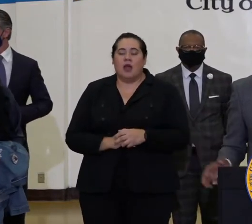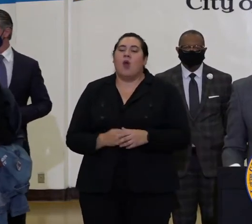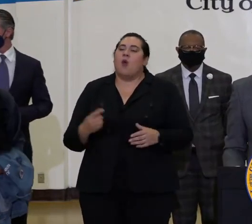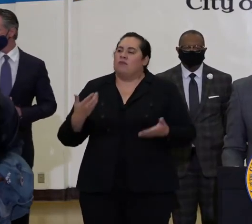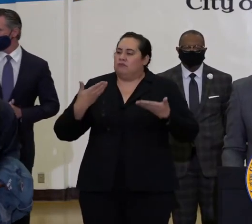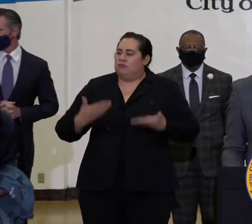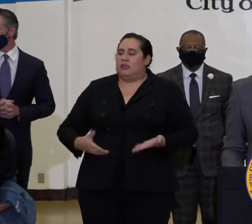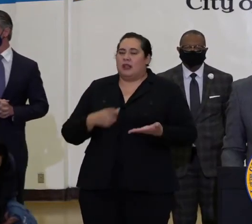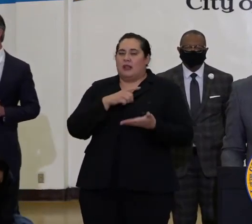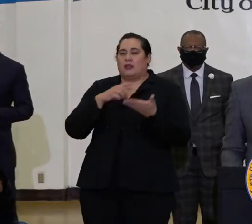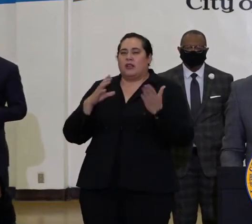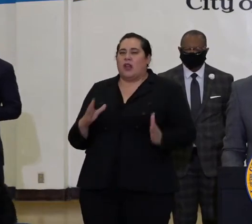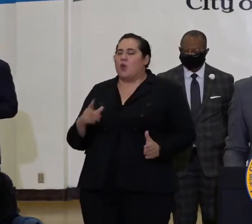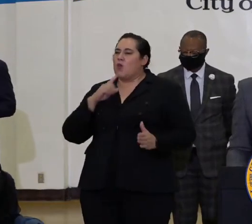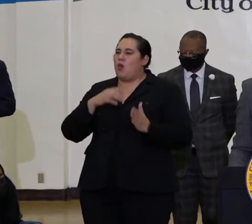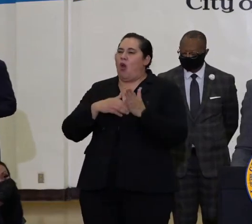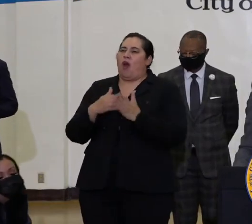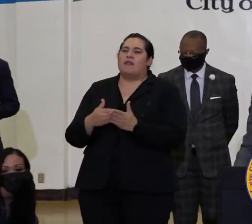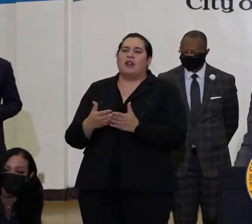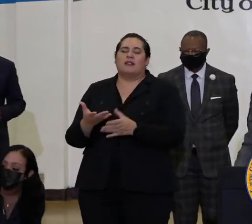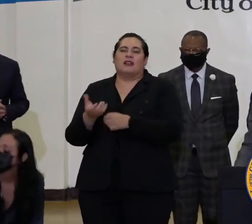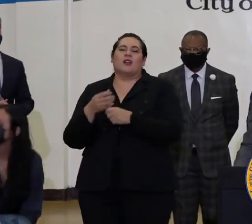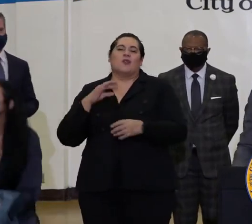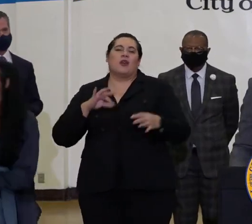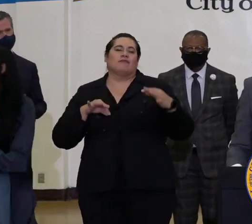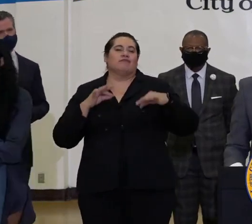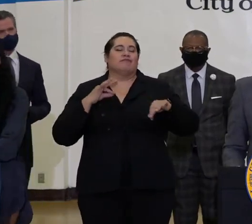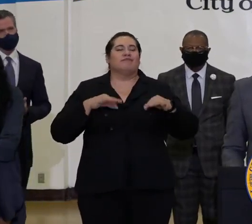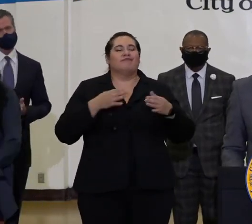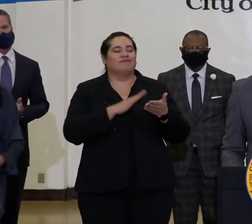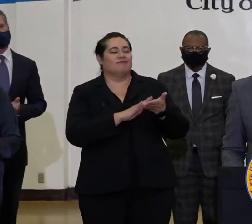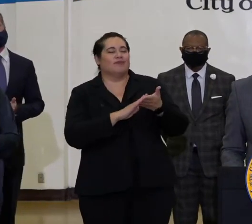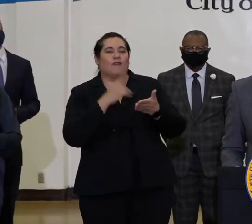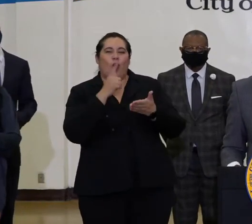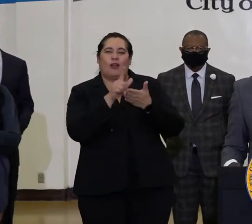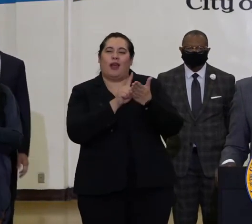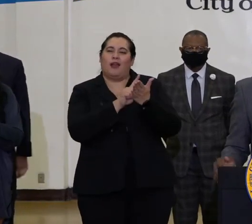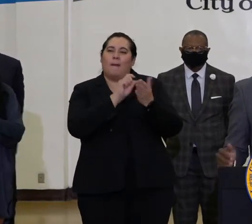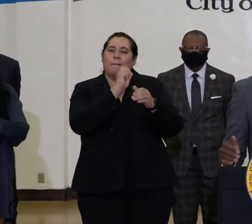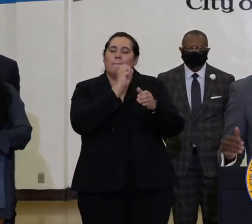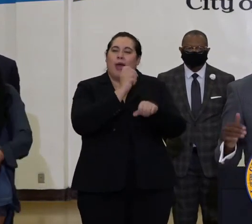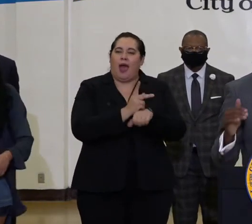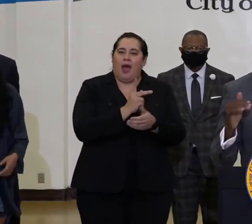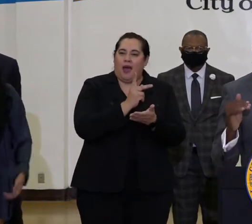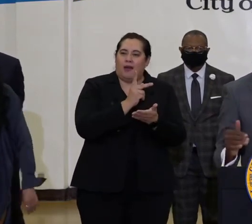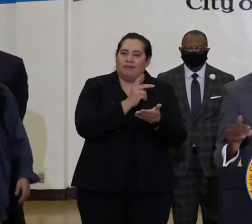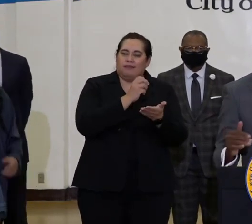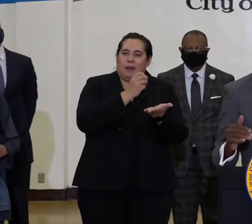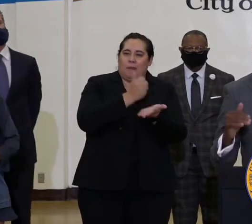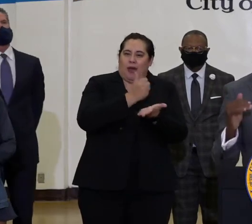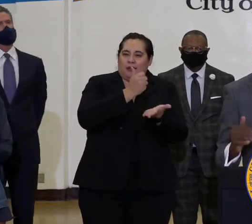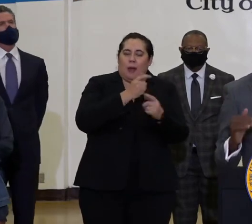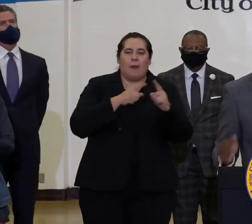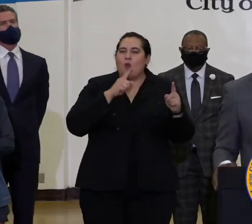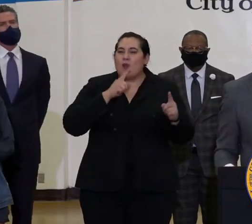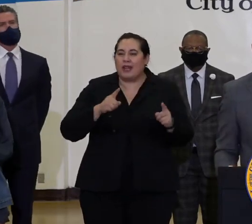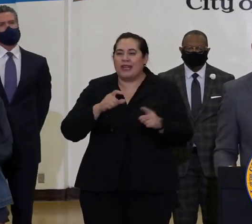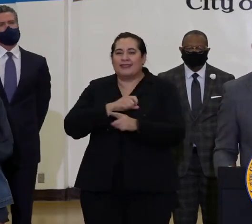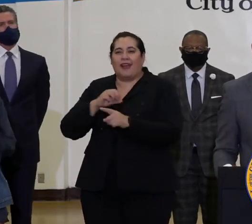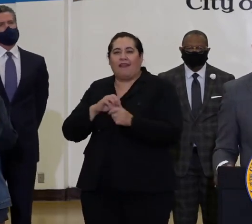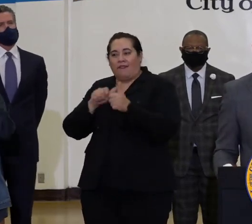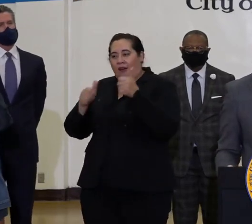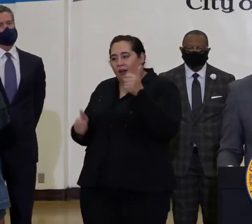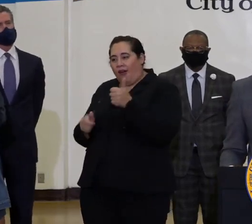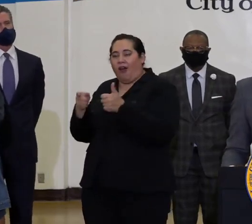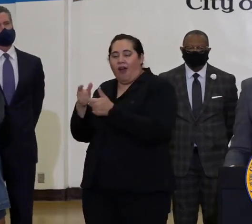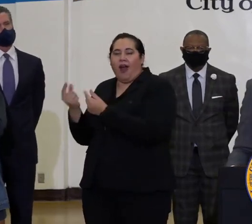we as legislators far too often get credit for the legislation that is passed, but it's really the diligent staff work.